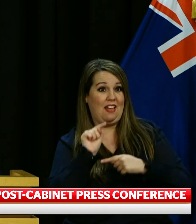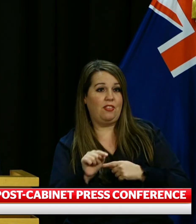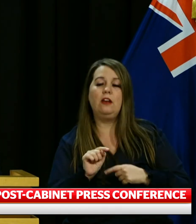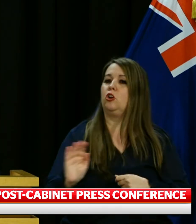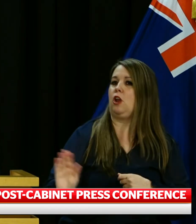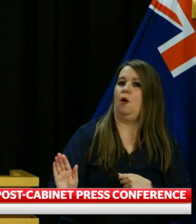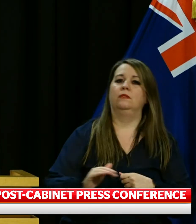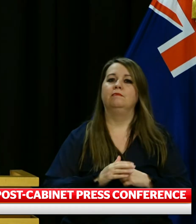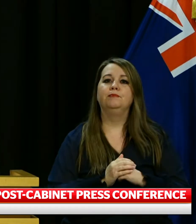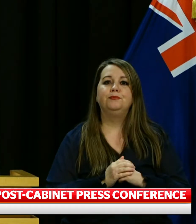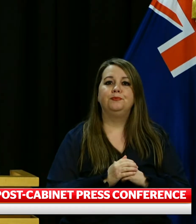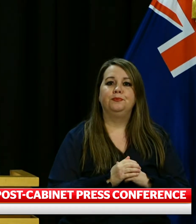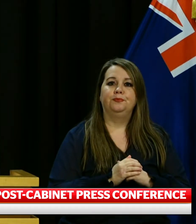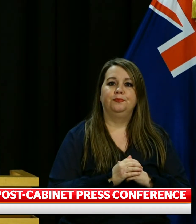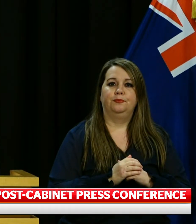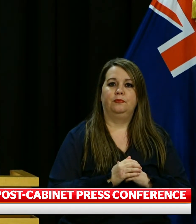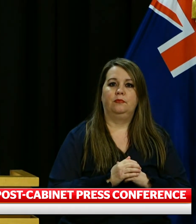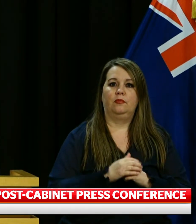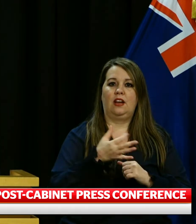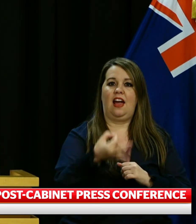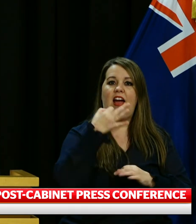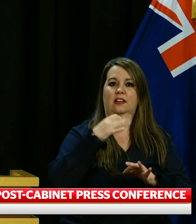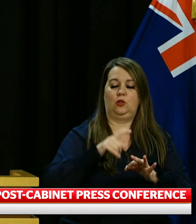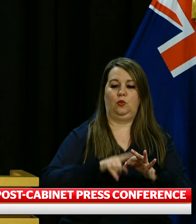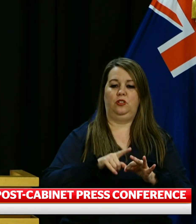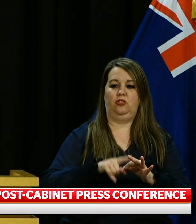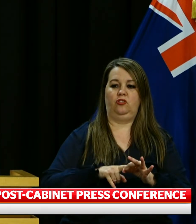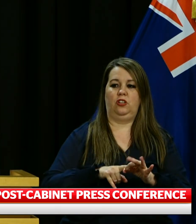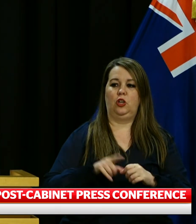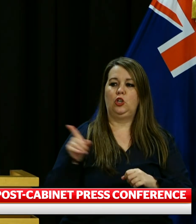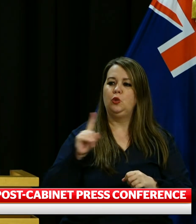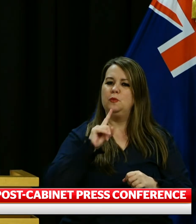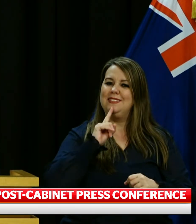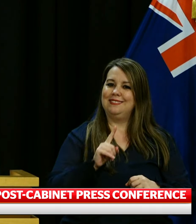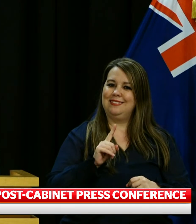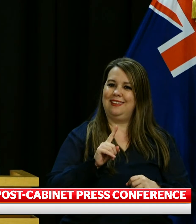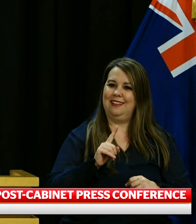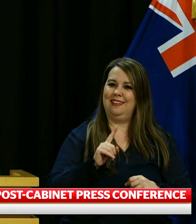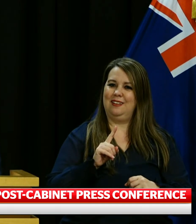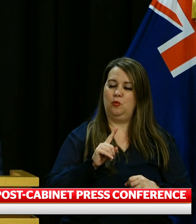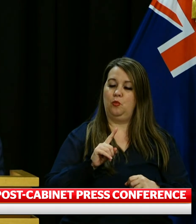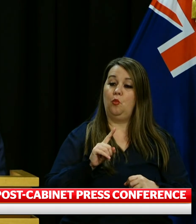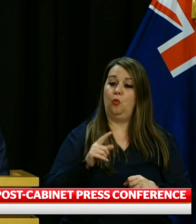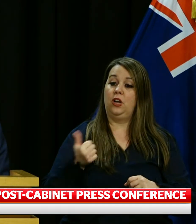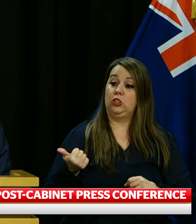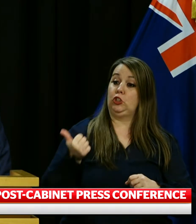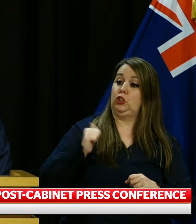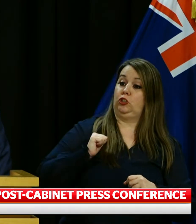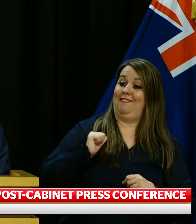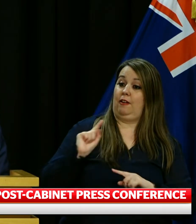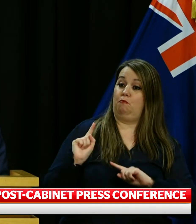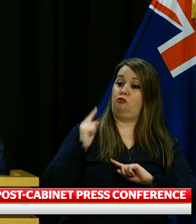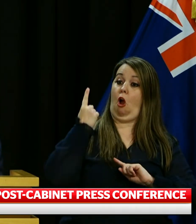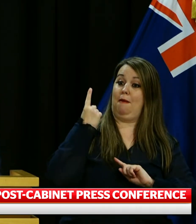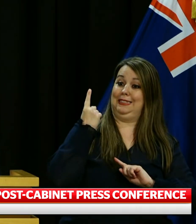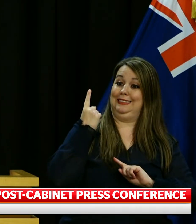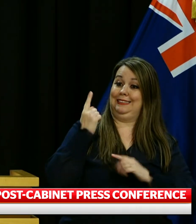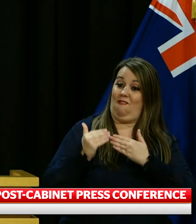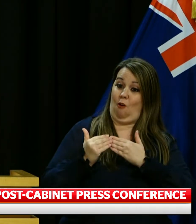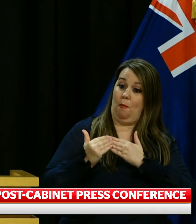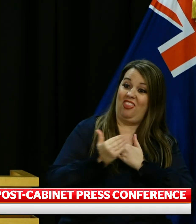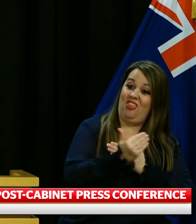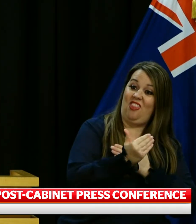became Prime Minister? That's what you mean when you say you haven't been briefed since you became Prime Minister? I think,